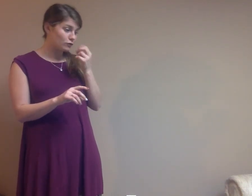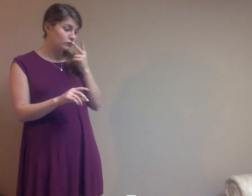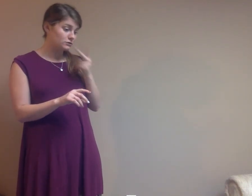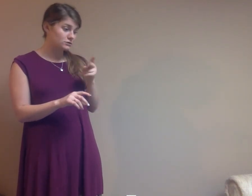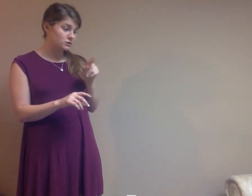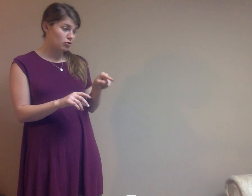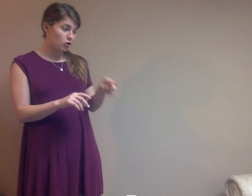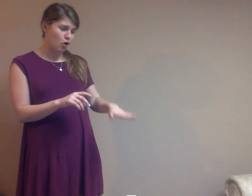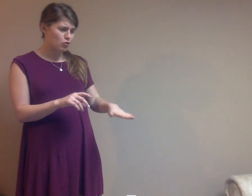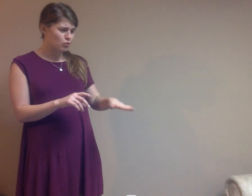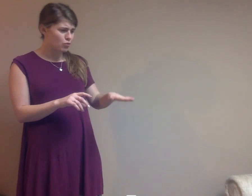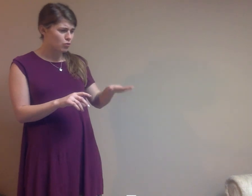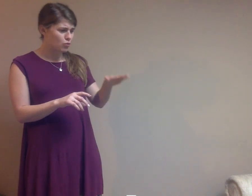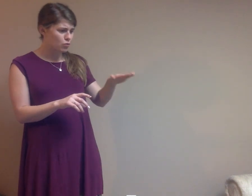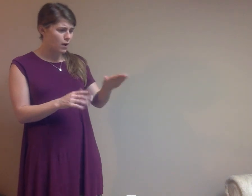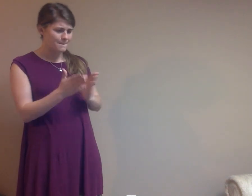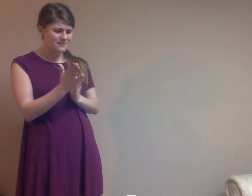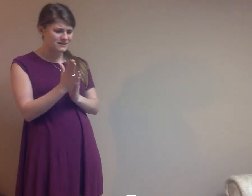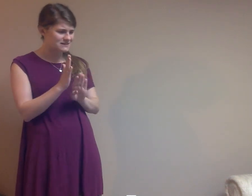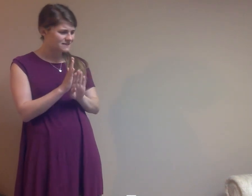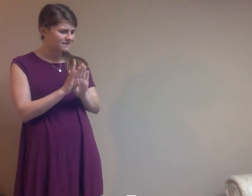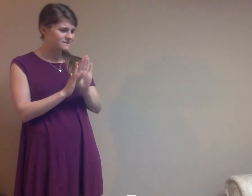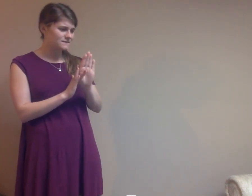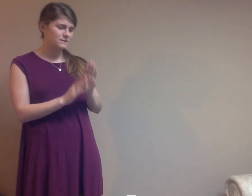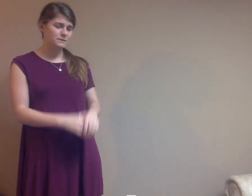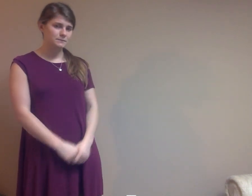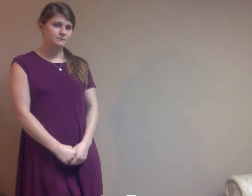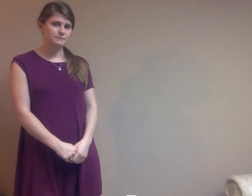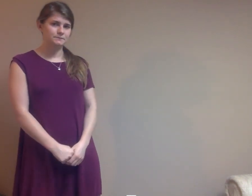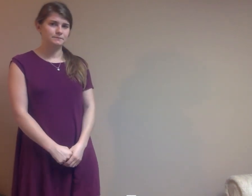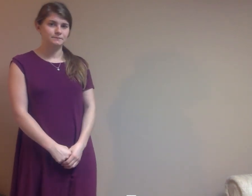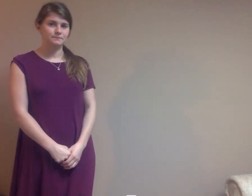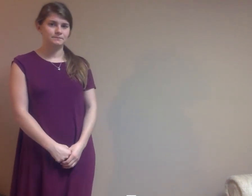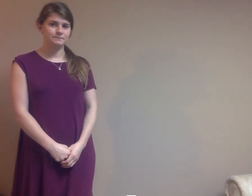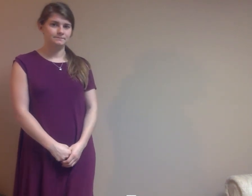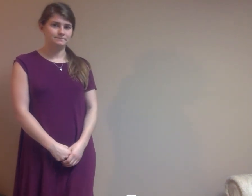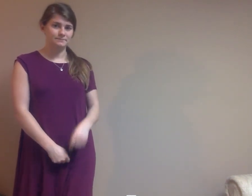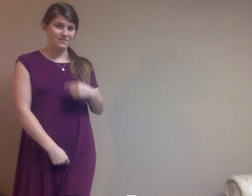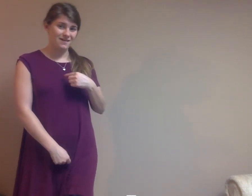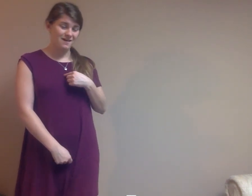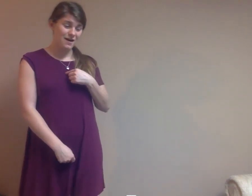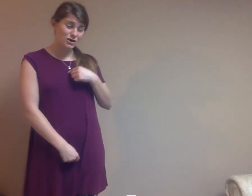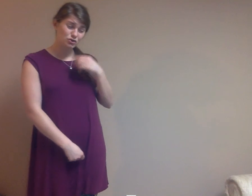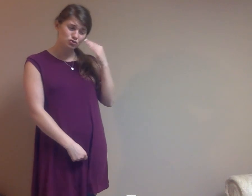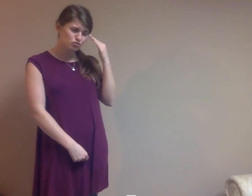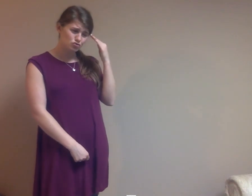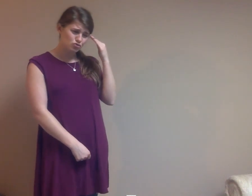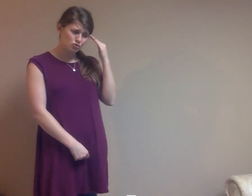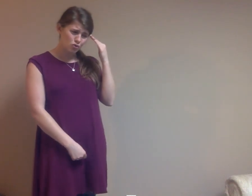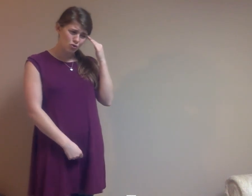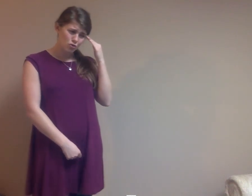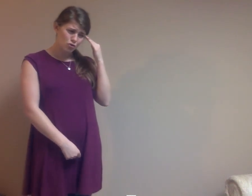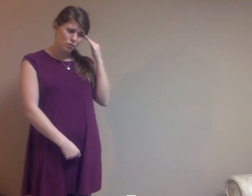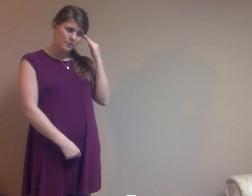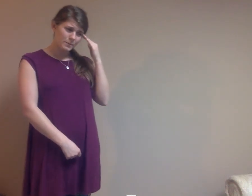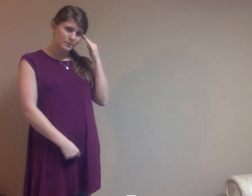What I don't know is the long-term effect. I don't want April, whether she